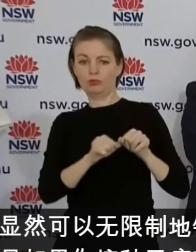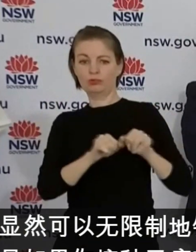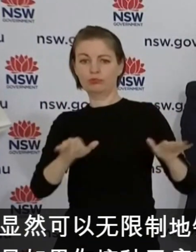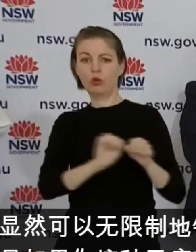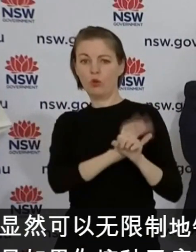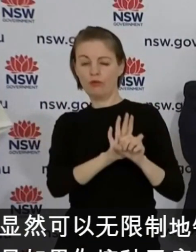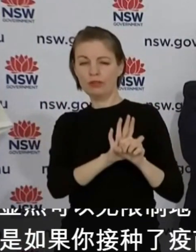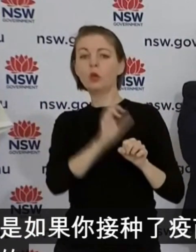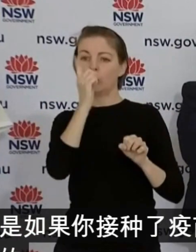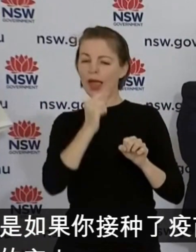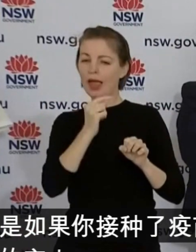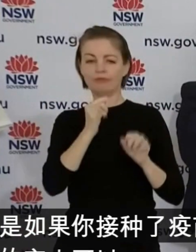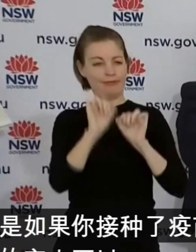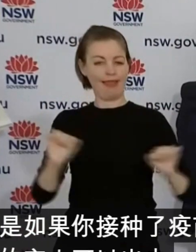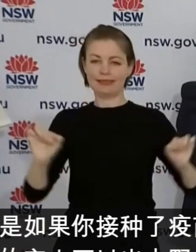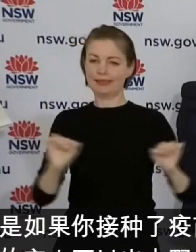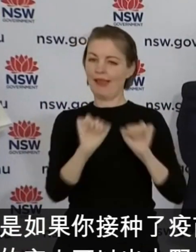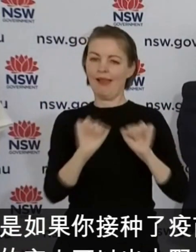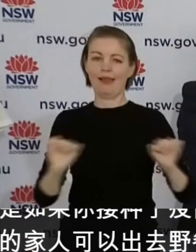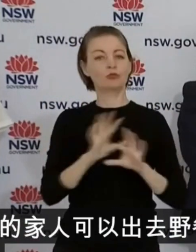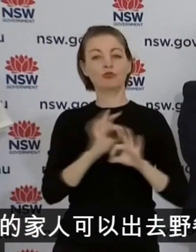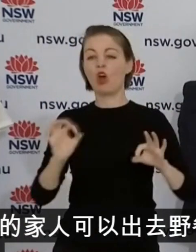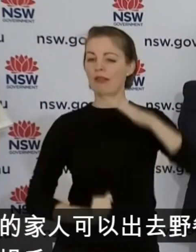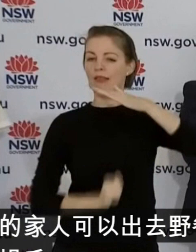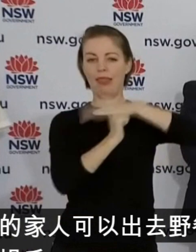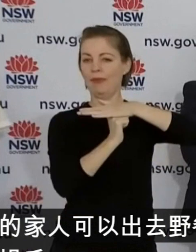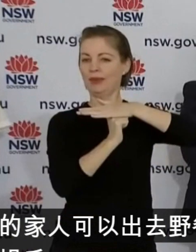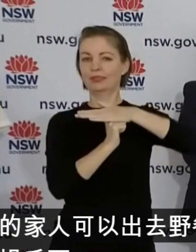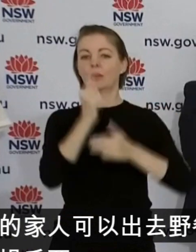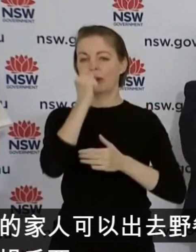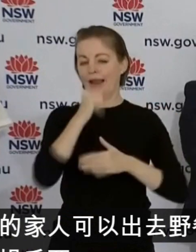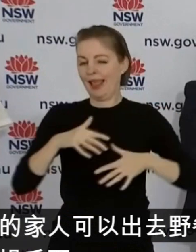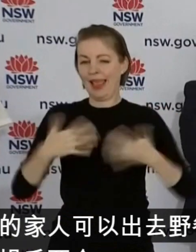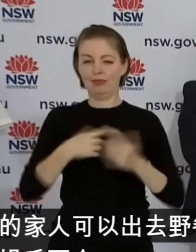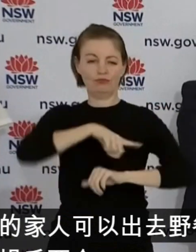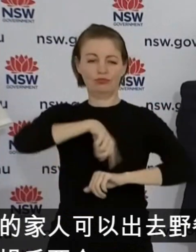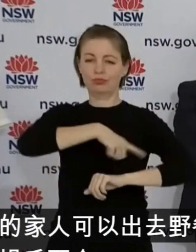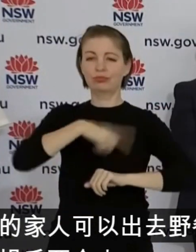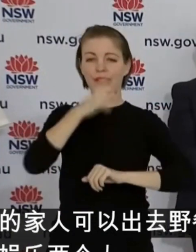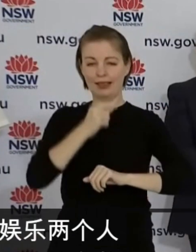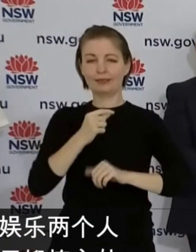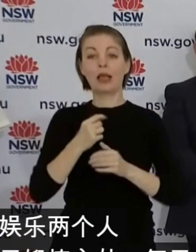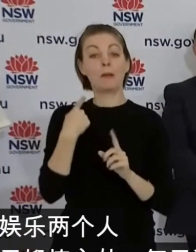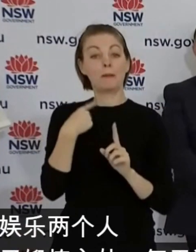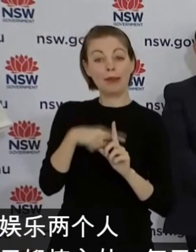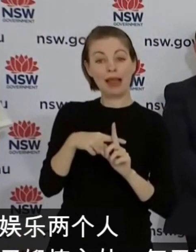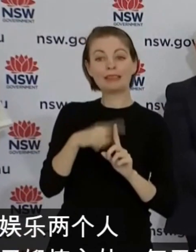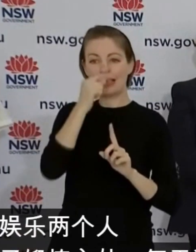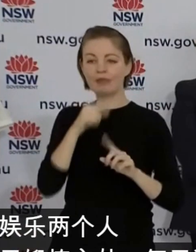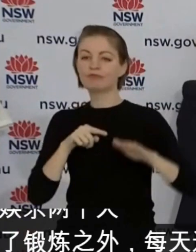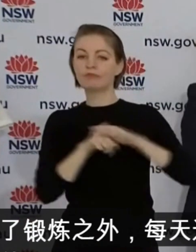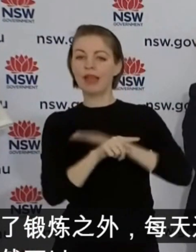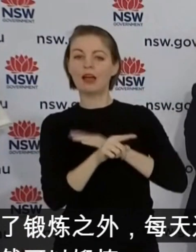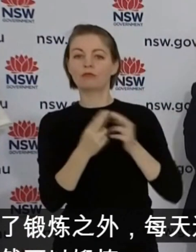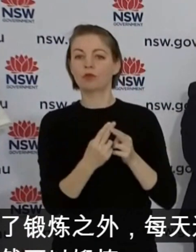you're vaccinated, your household can go out for a picnic or recreation for 2 hours every day, in addition to the exercise. So